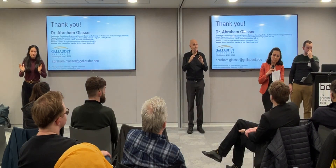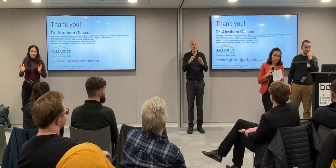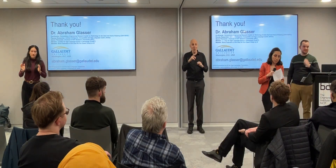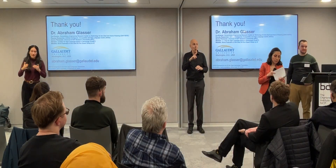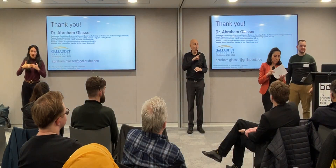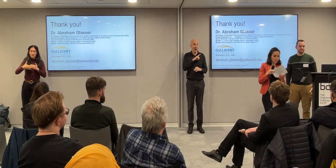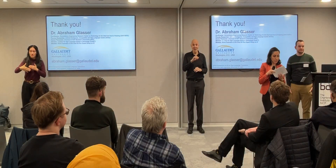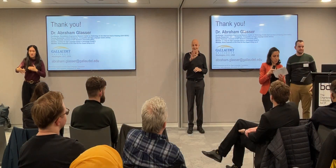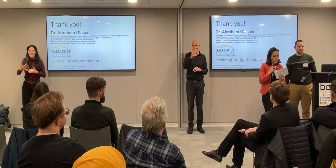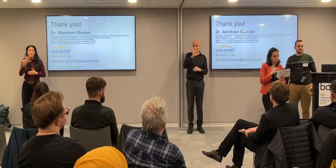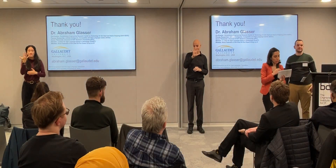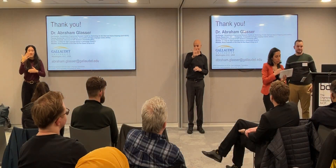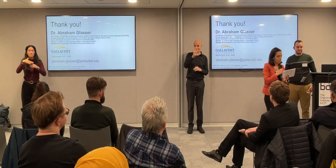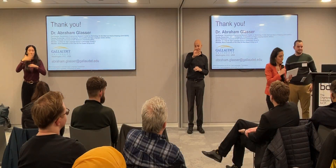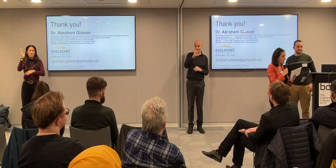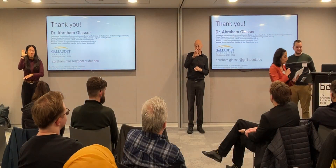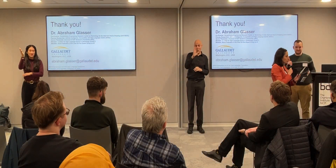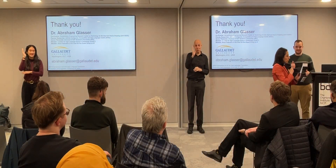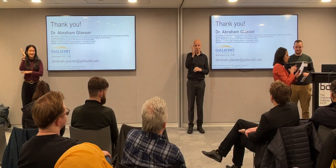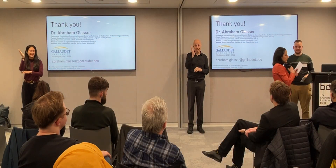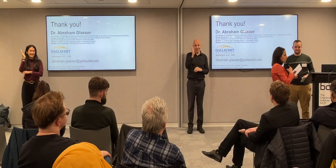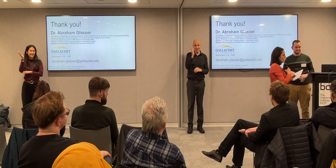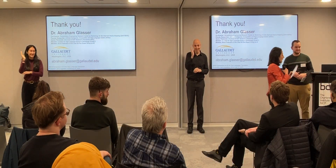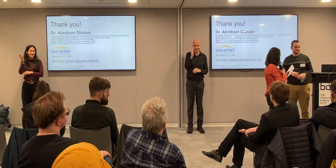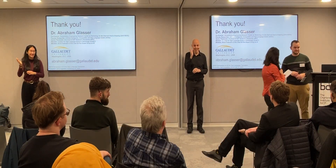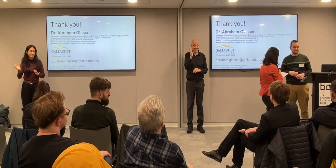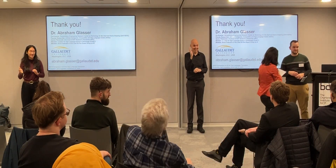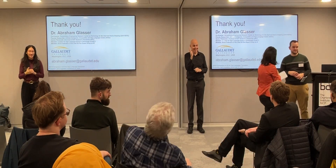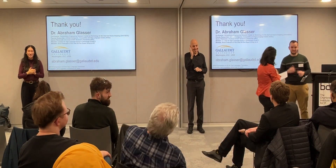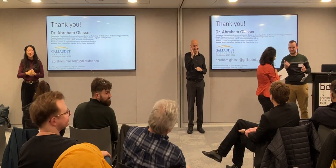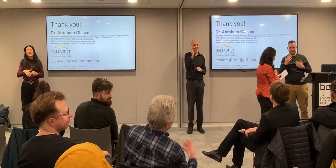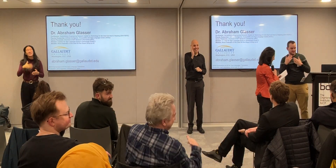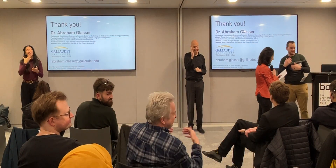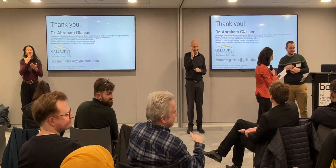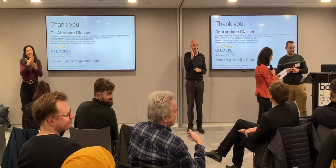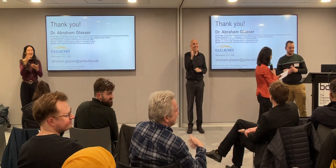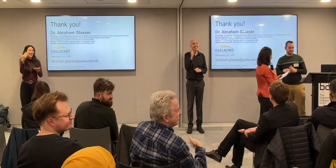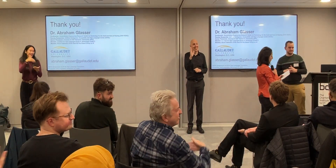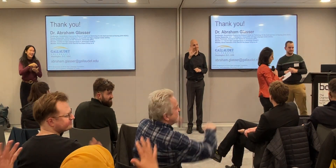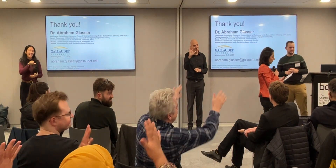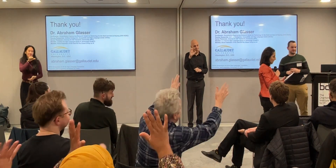presentations there. Thanks again, Abraham Glasser.